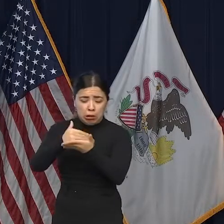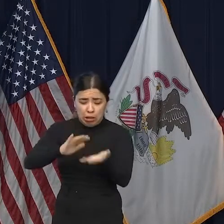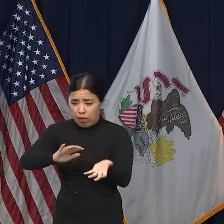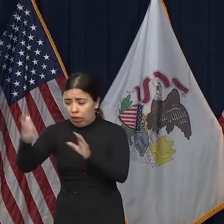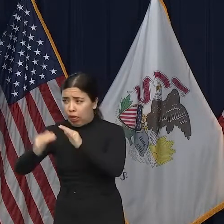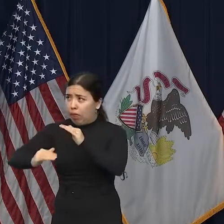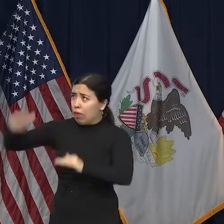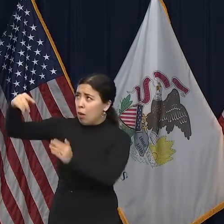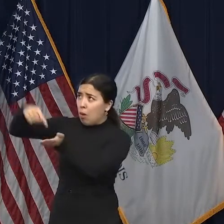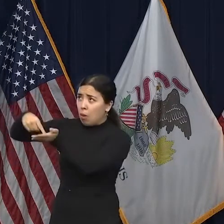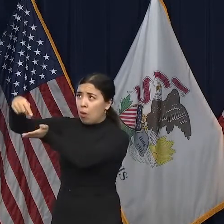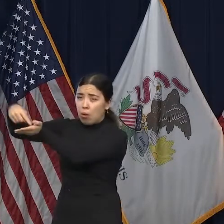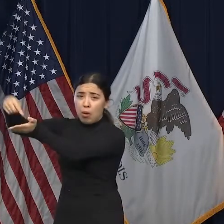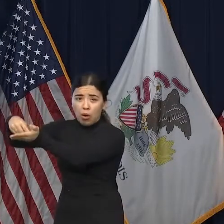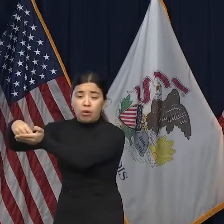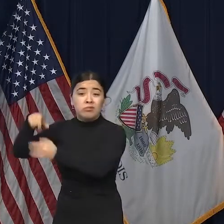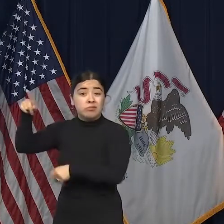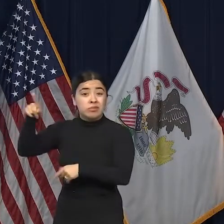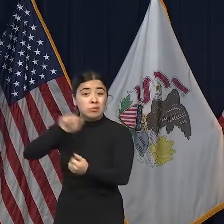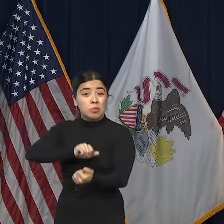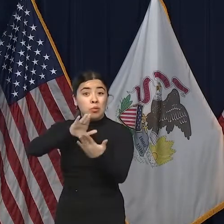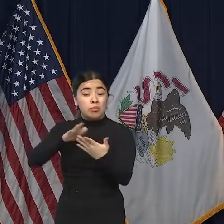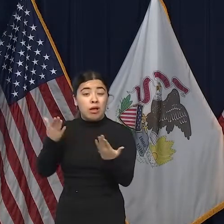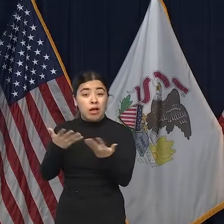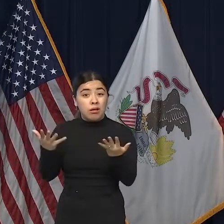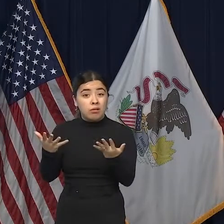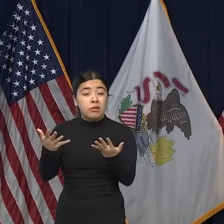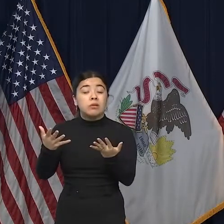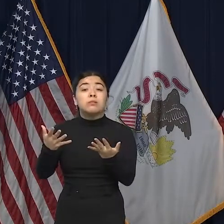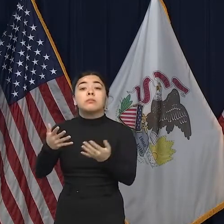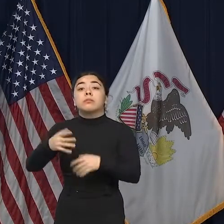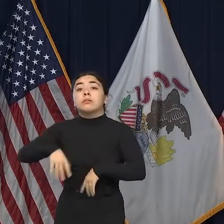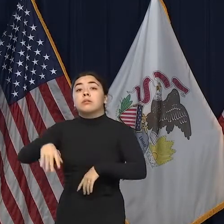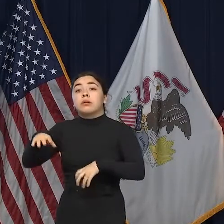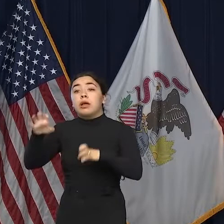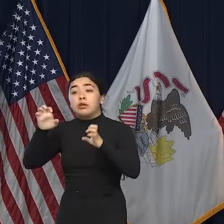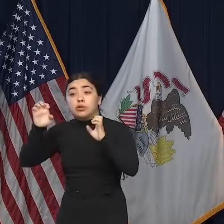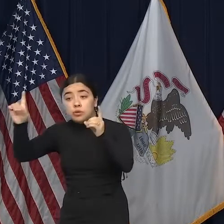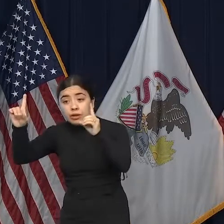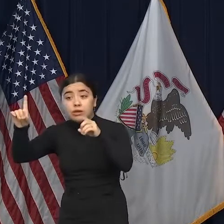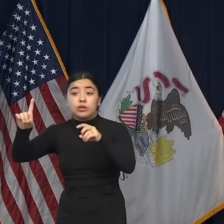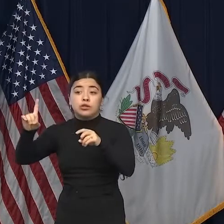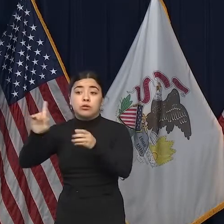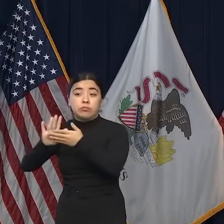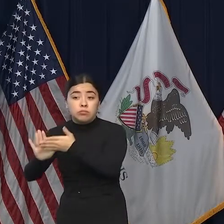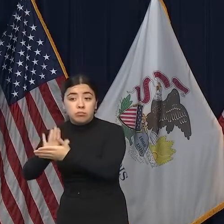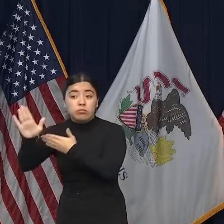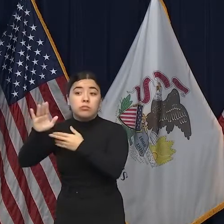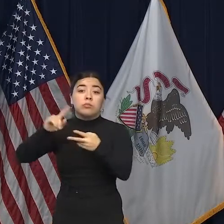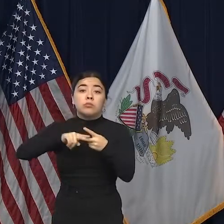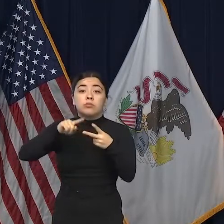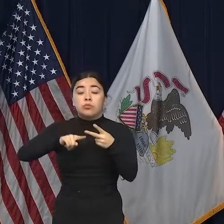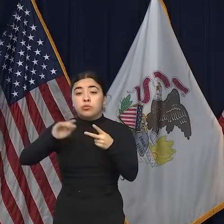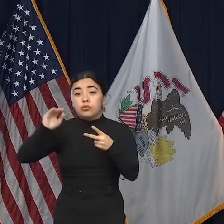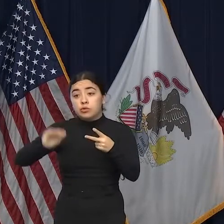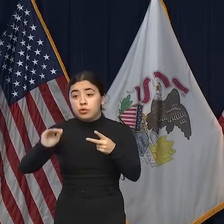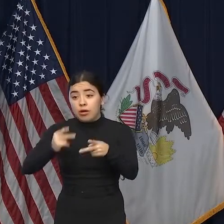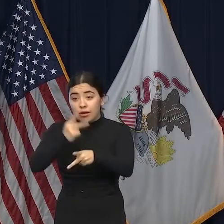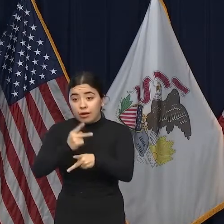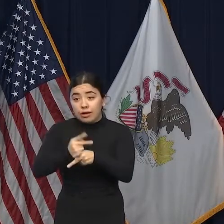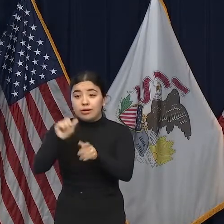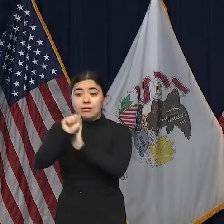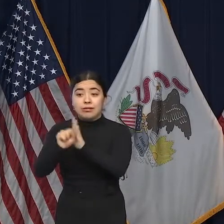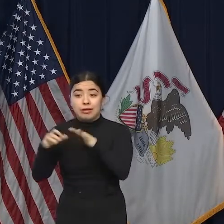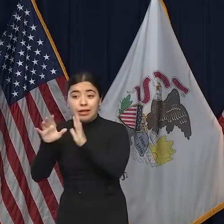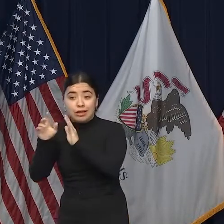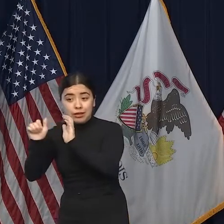approach devastated higher education, child care, human services, and hollowed out state agencies like those that manage